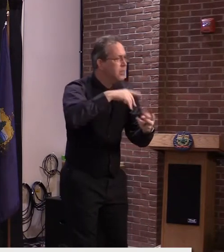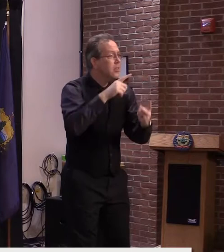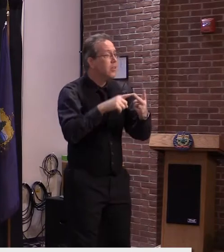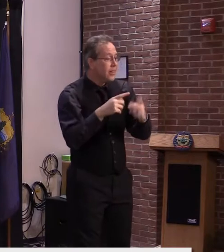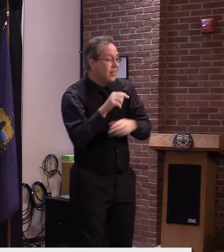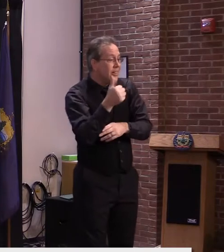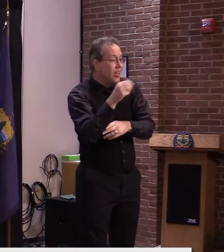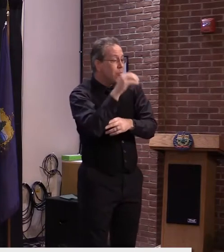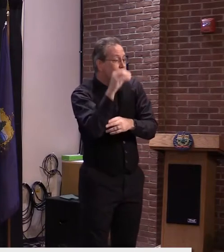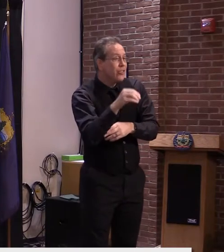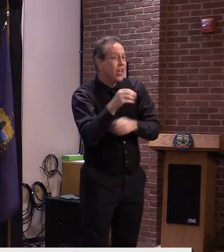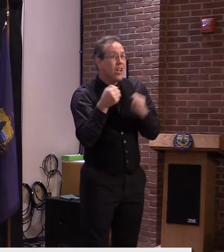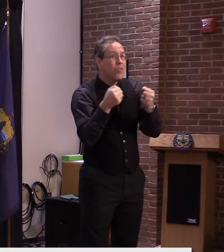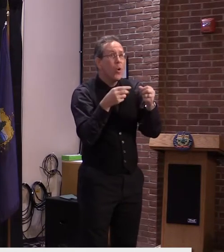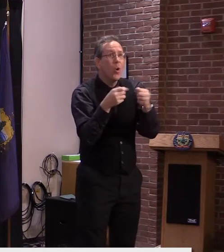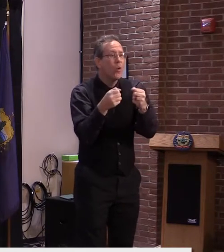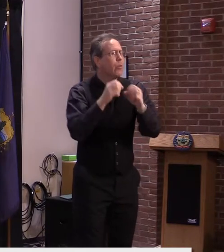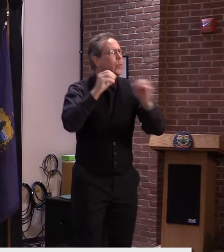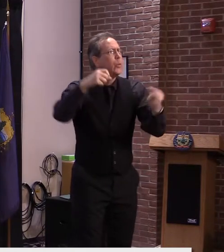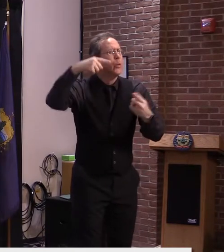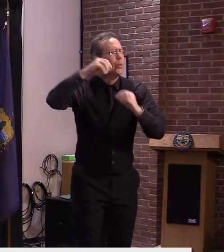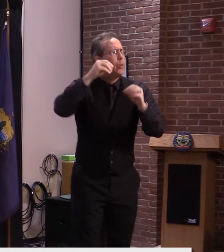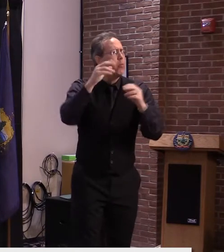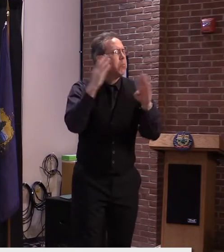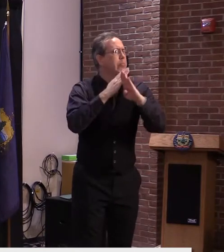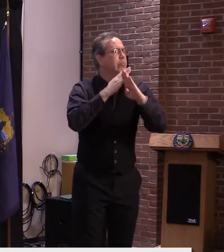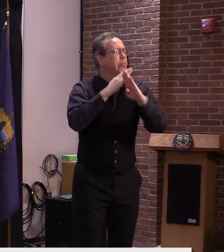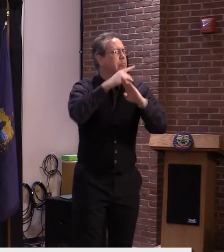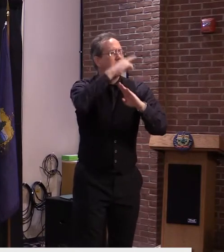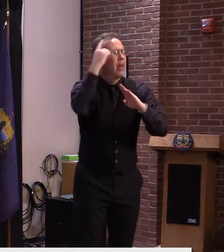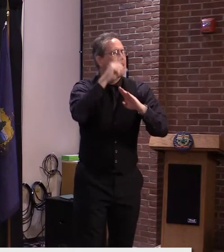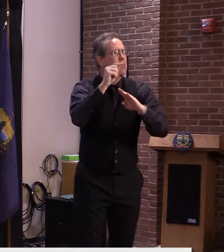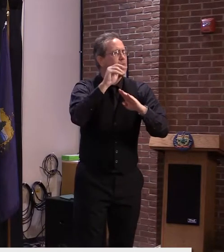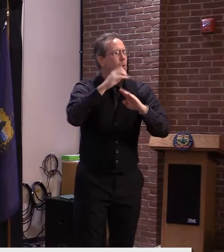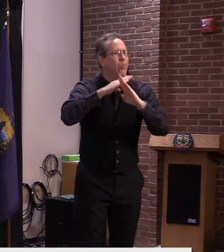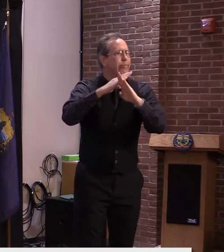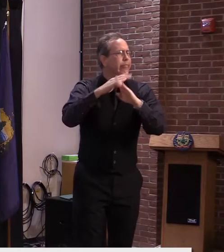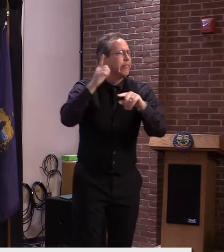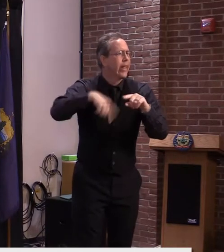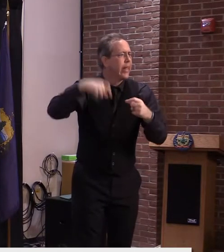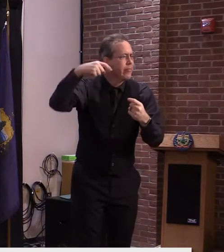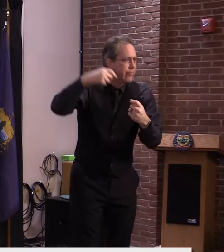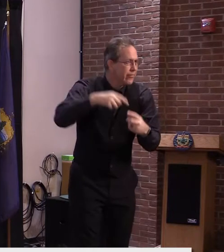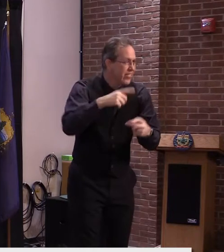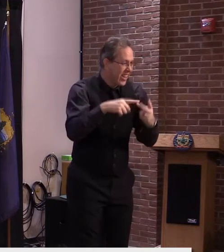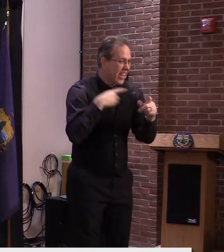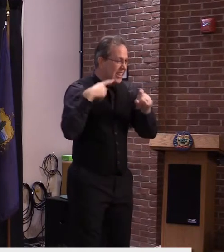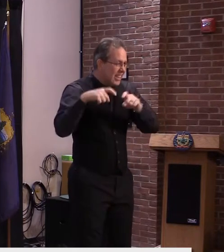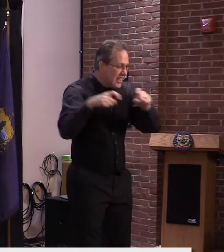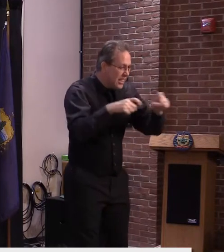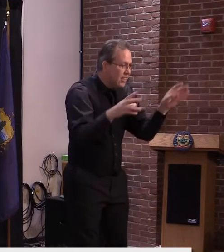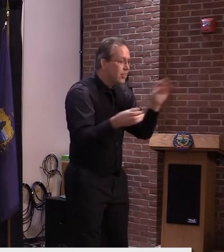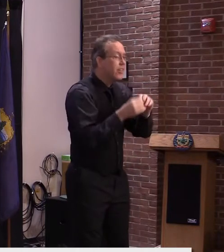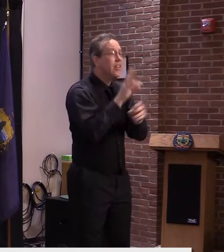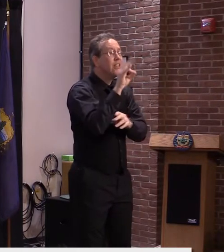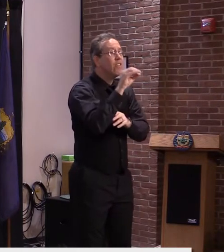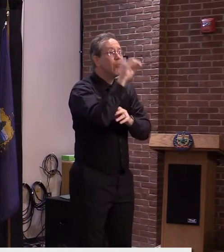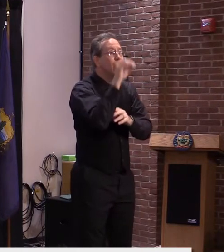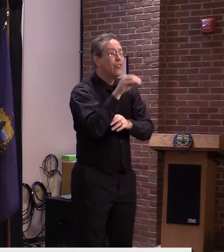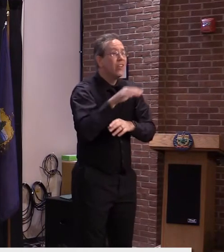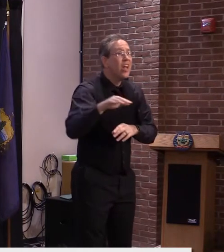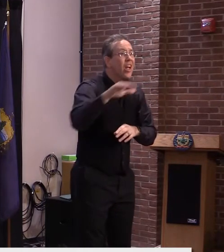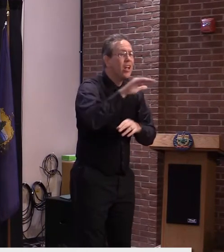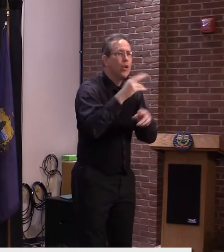at all. About 70% of tested road miles have a signal either from AT&T